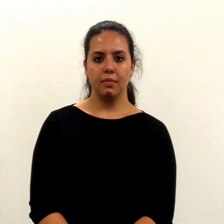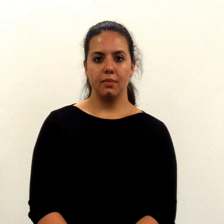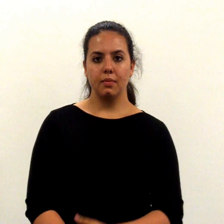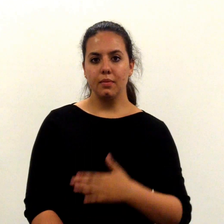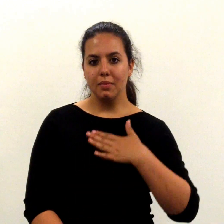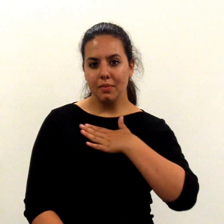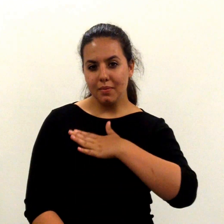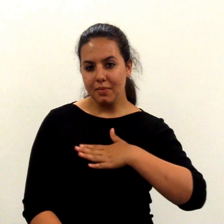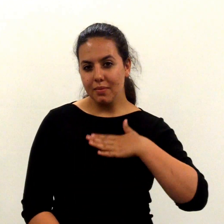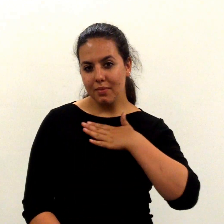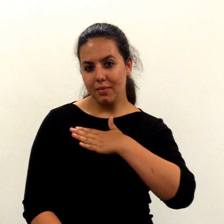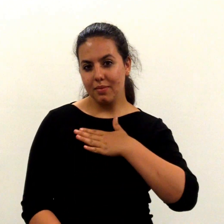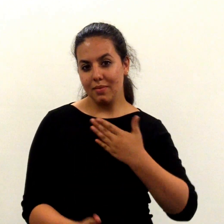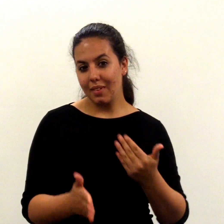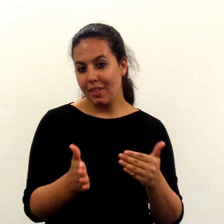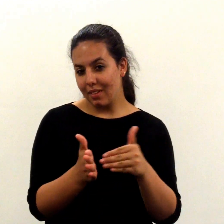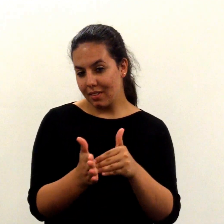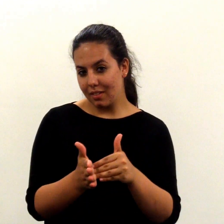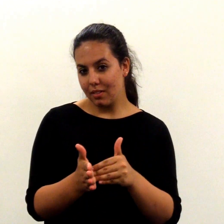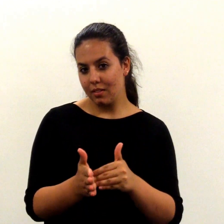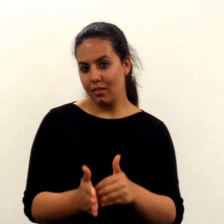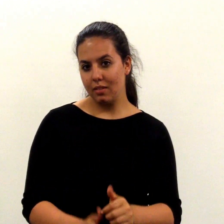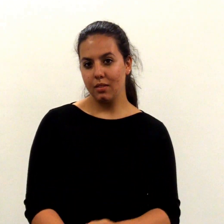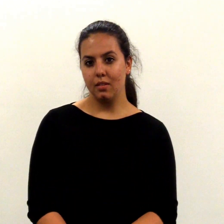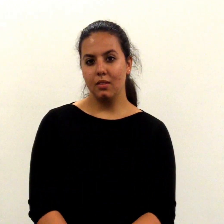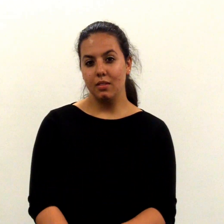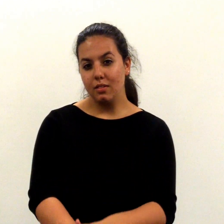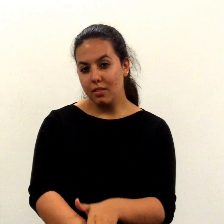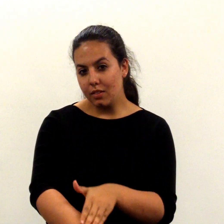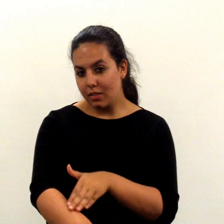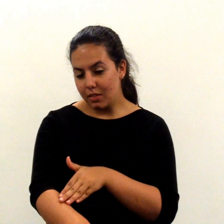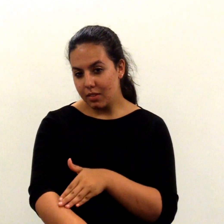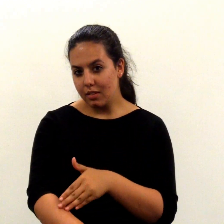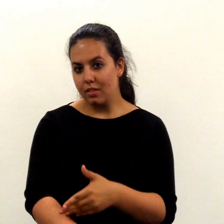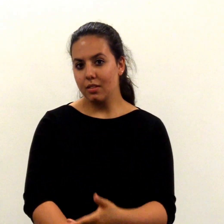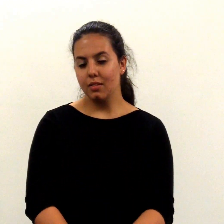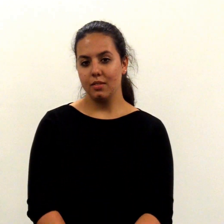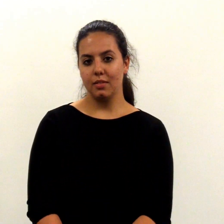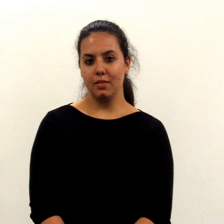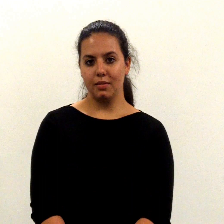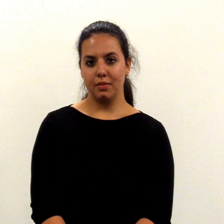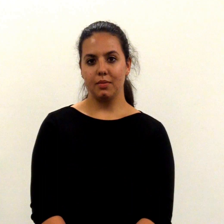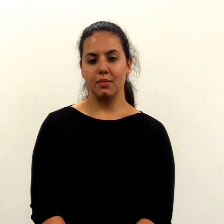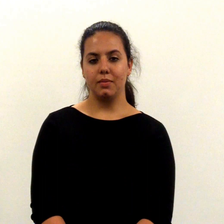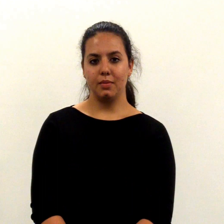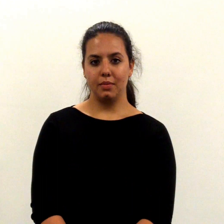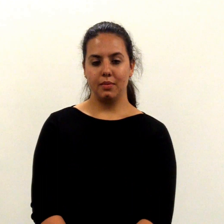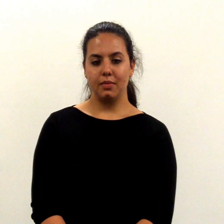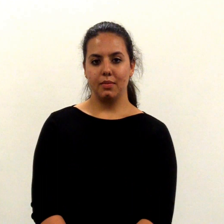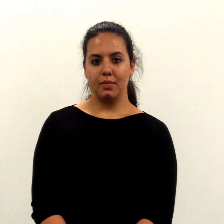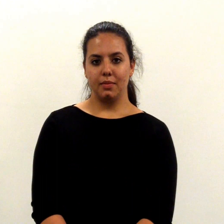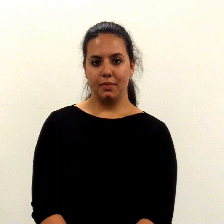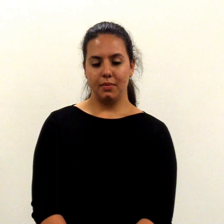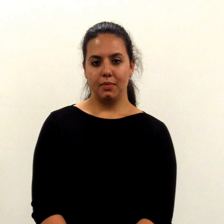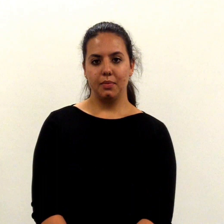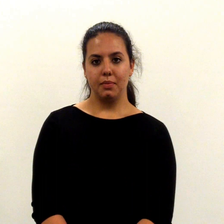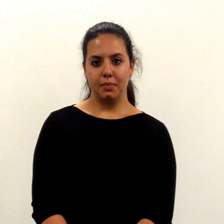please. Again. Slow. And then I'm like, oh, okay, she's new. He's new. I'll help